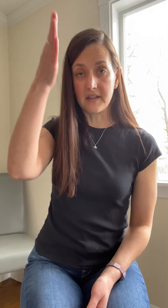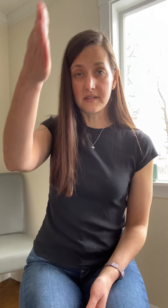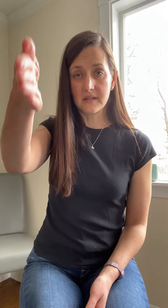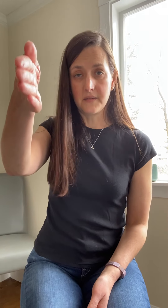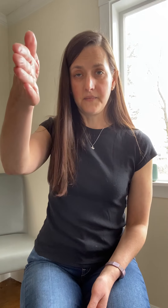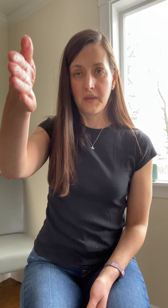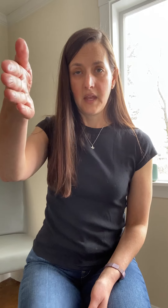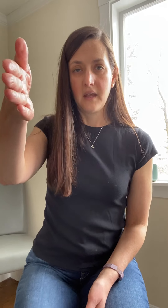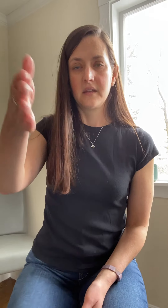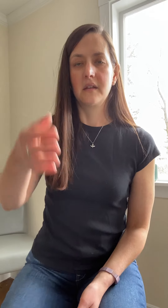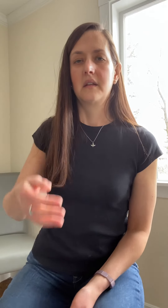this.